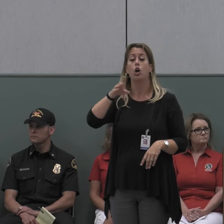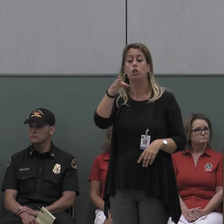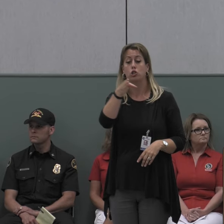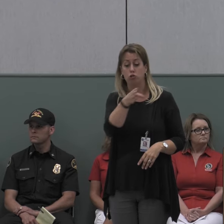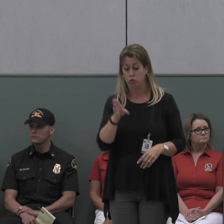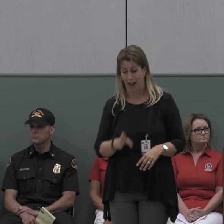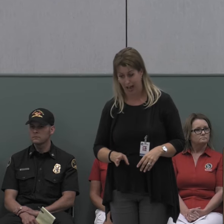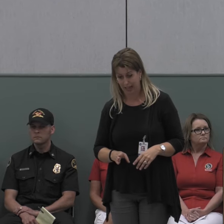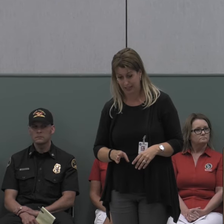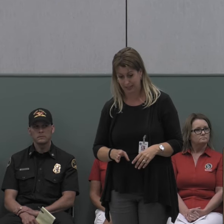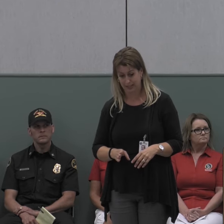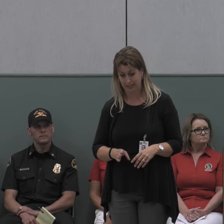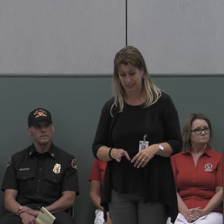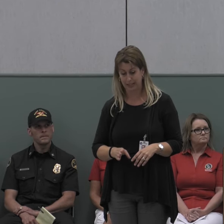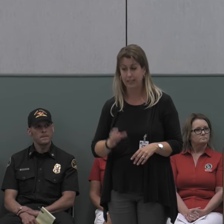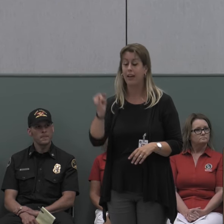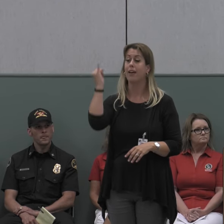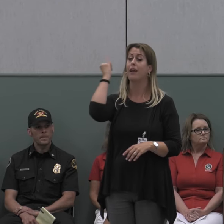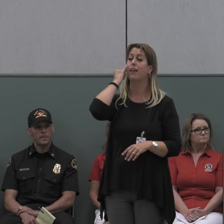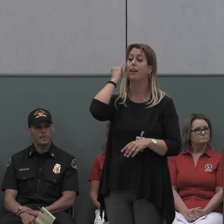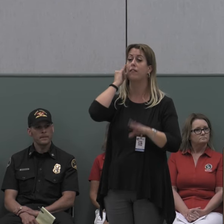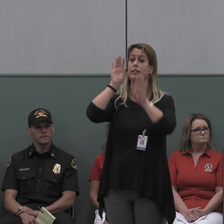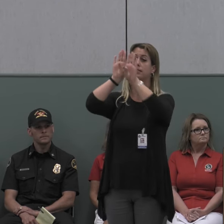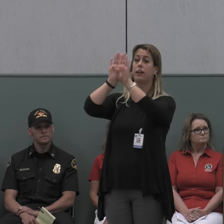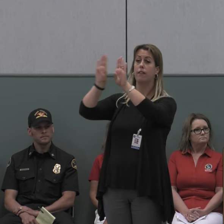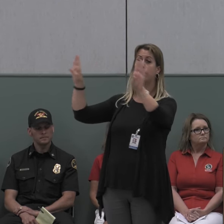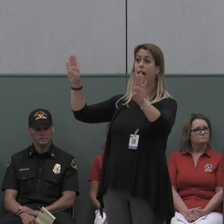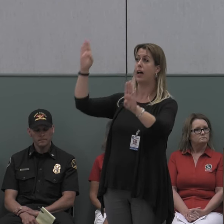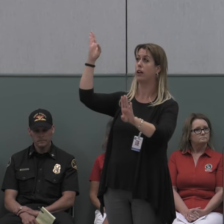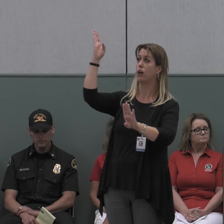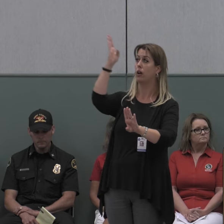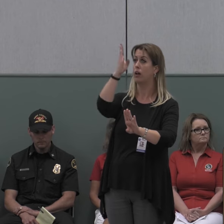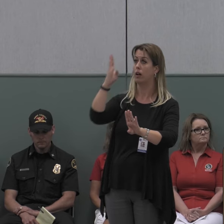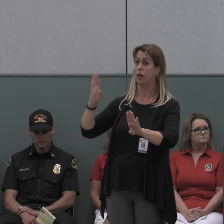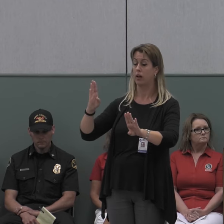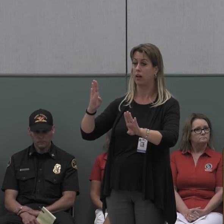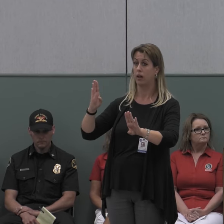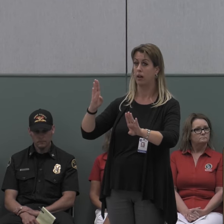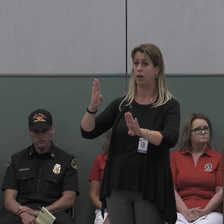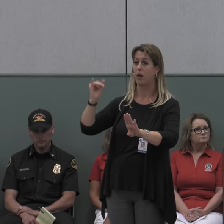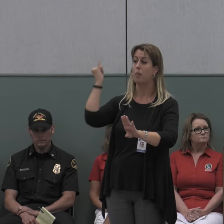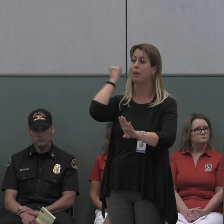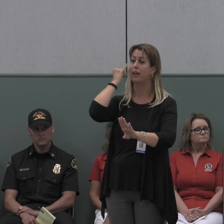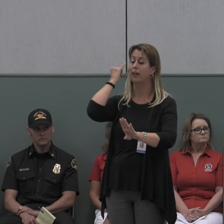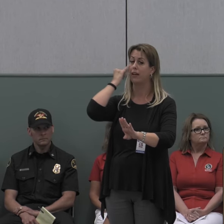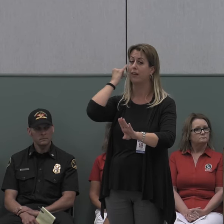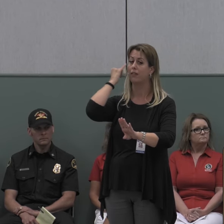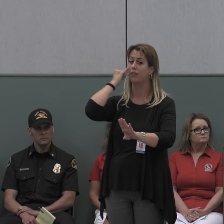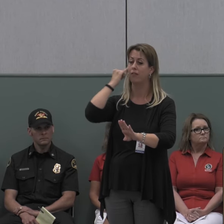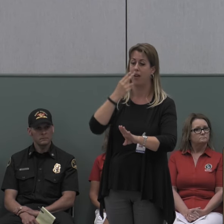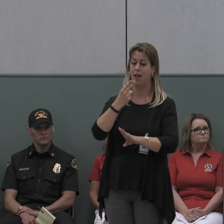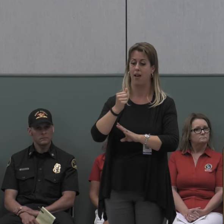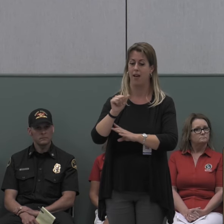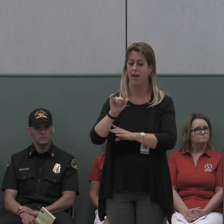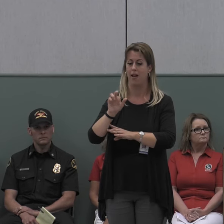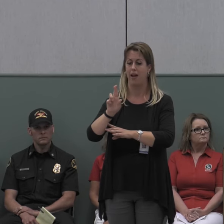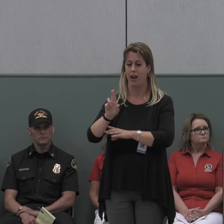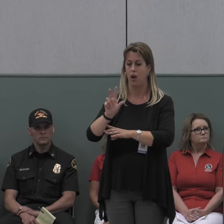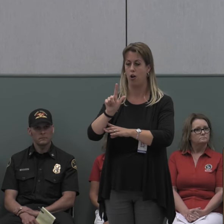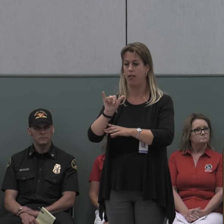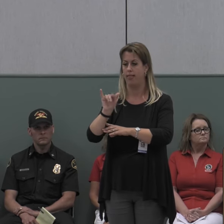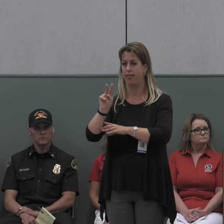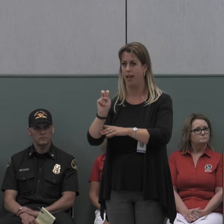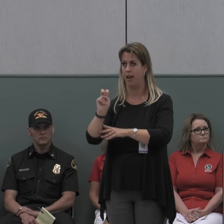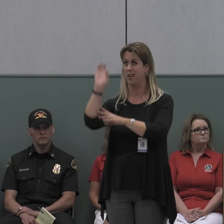right, so in other words, if they're flat across, quite often you're okay. If they're hairline, if they're paper width, again,